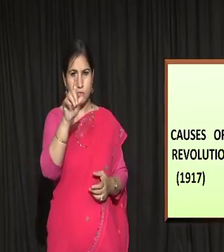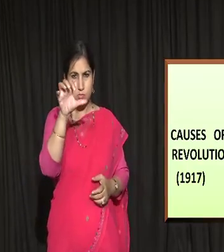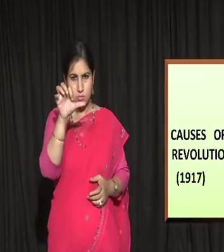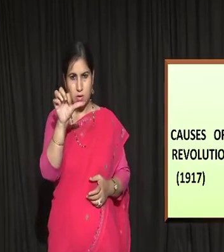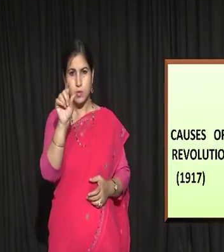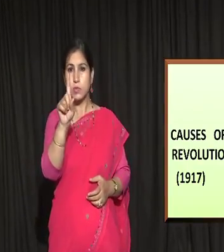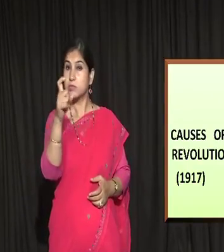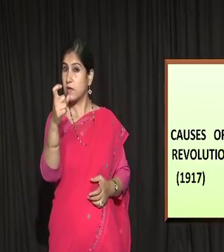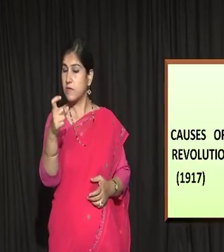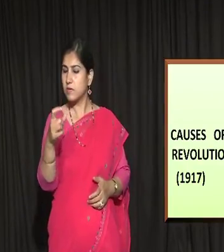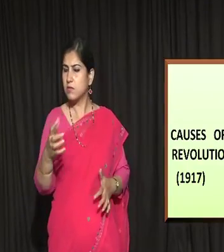1917.